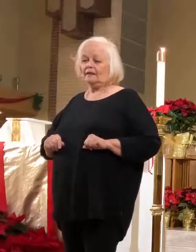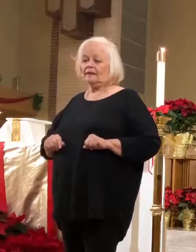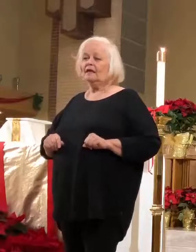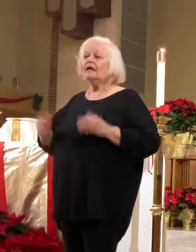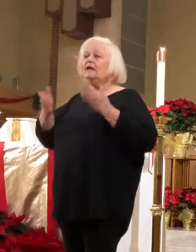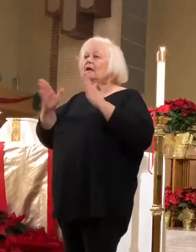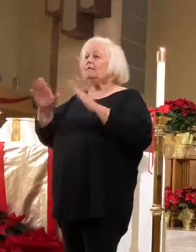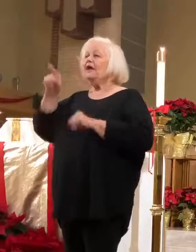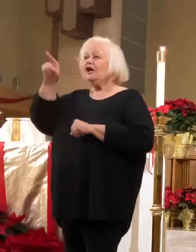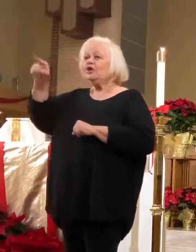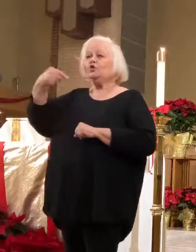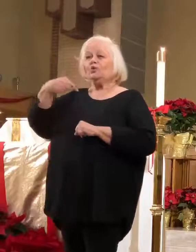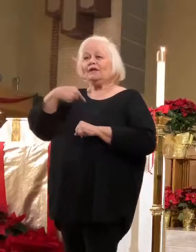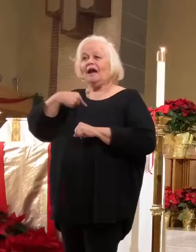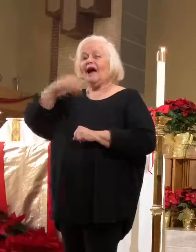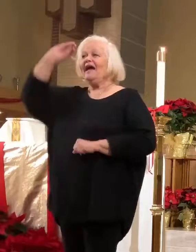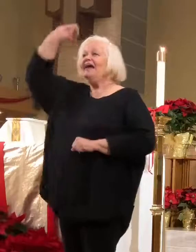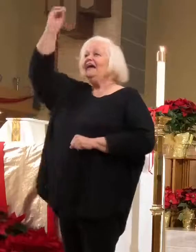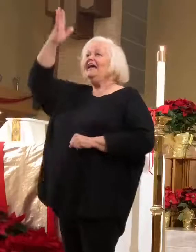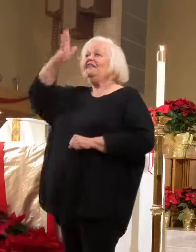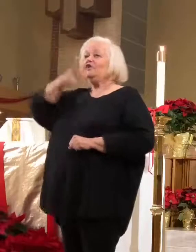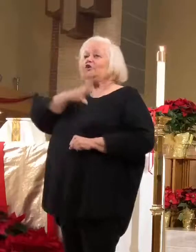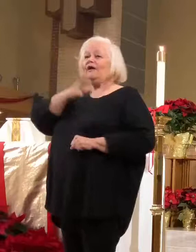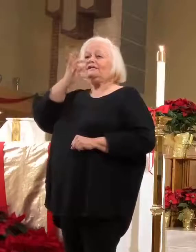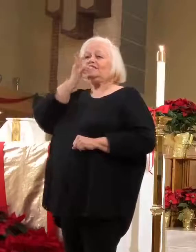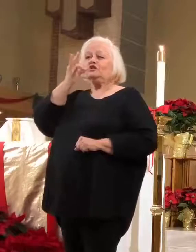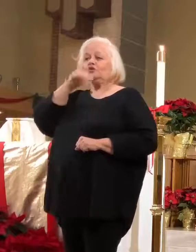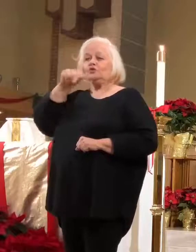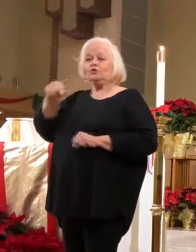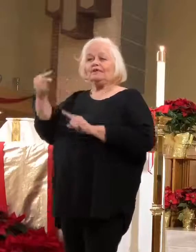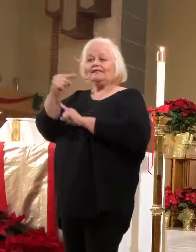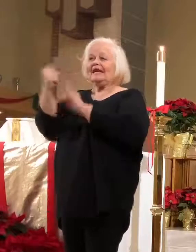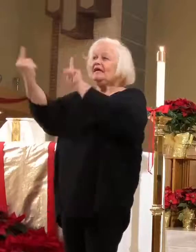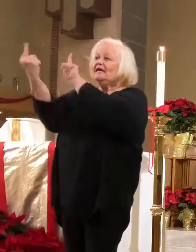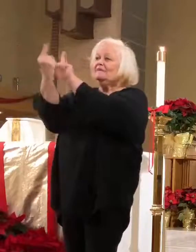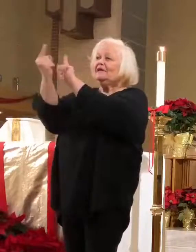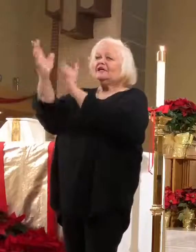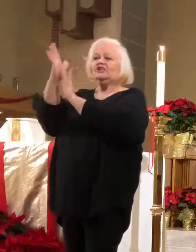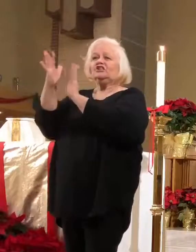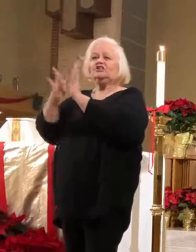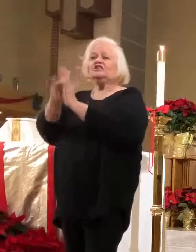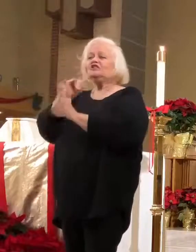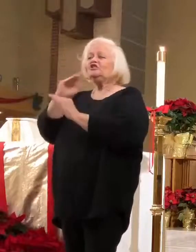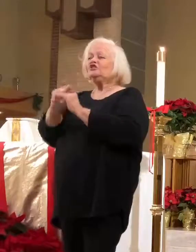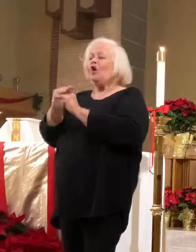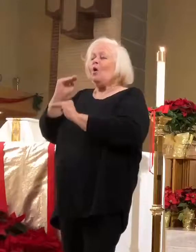May you and I, in the grace of the Eucharist this day, encounter Jesus so much so,